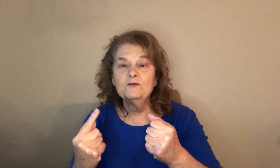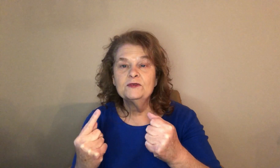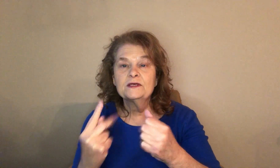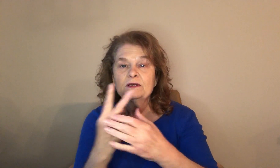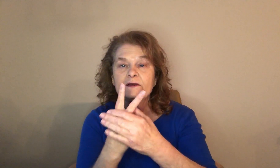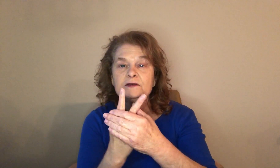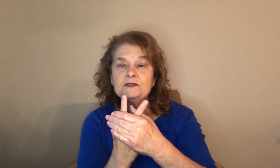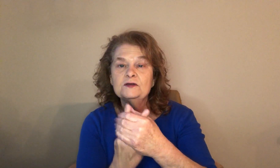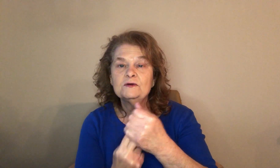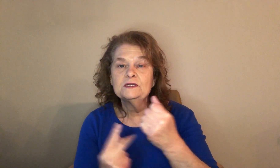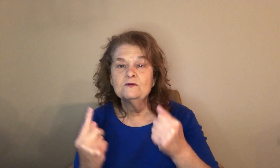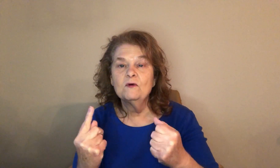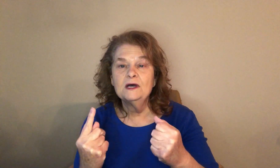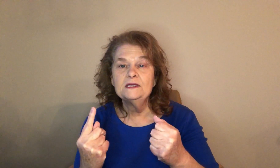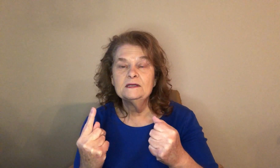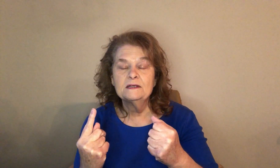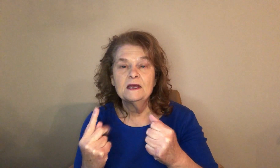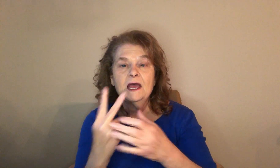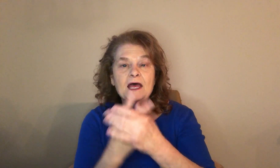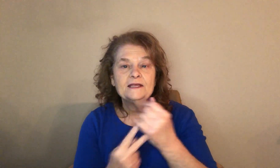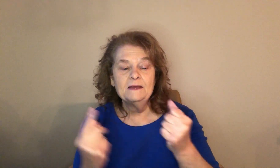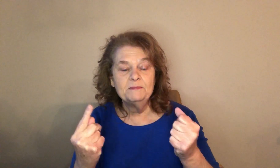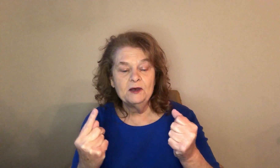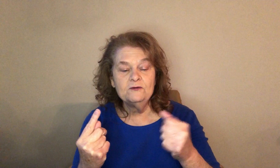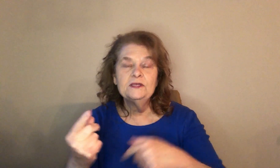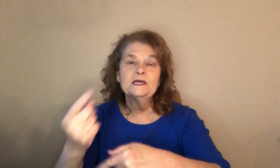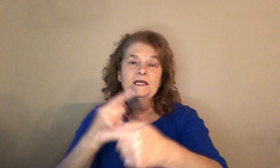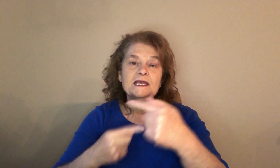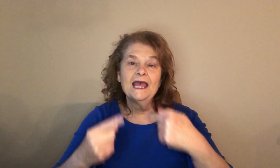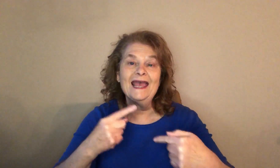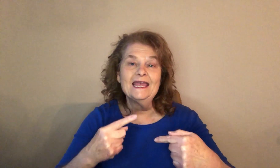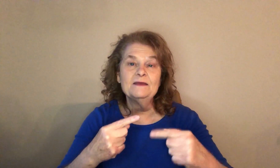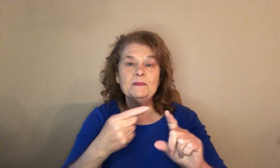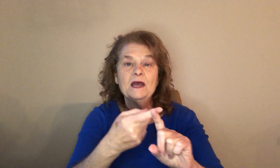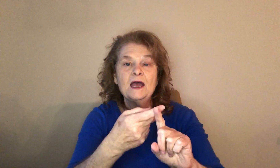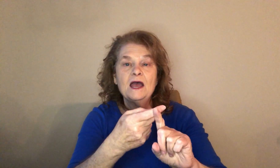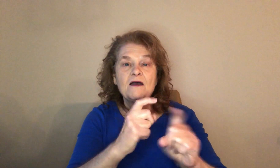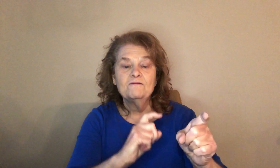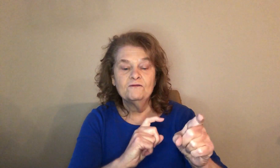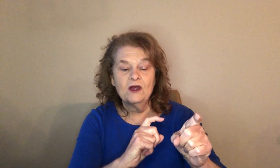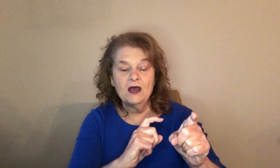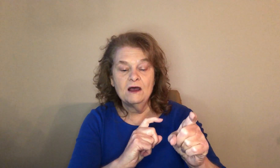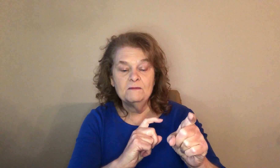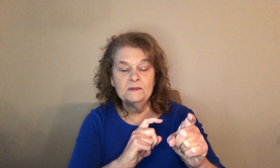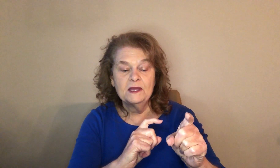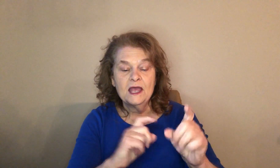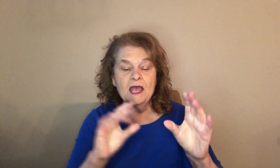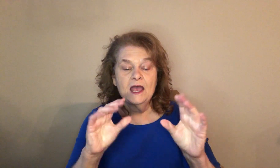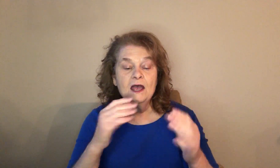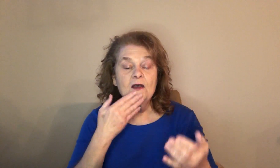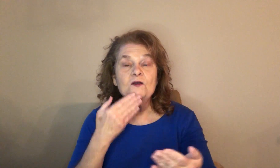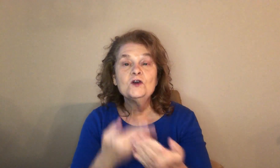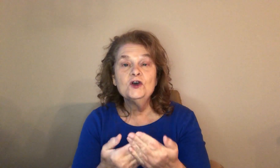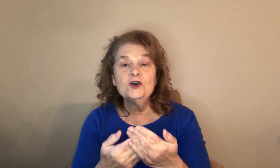Both, 2 into 1. They both came from